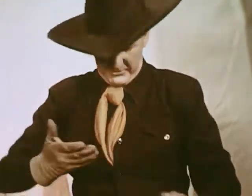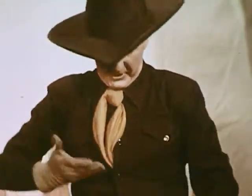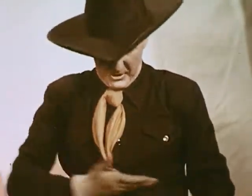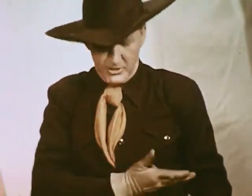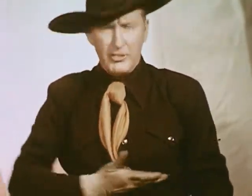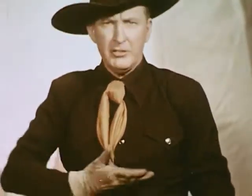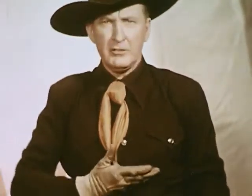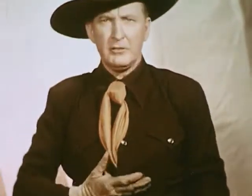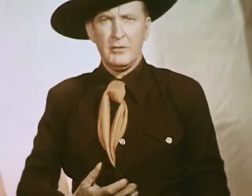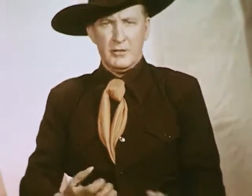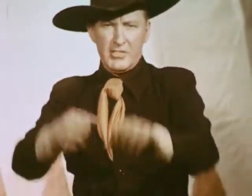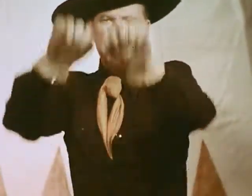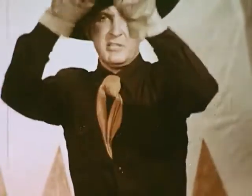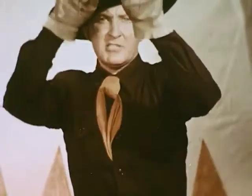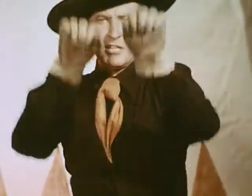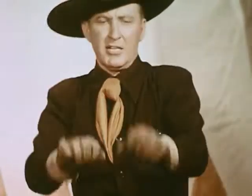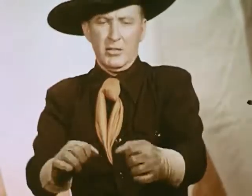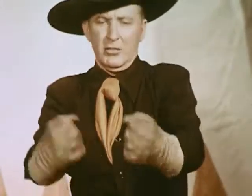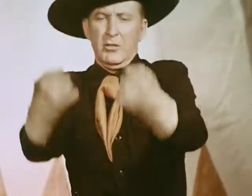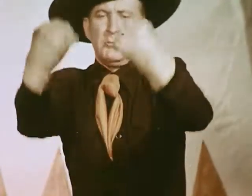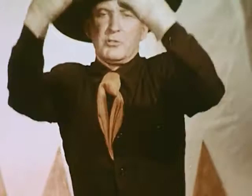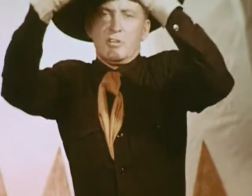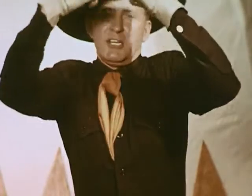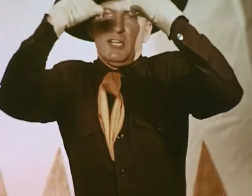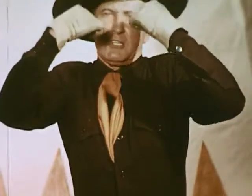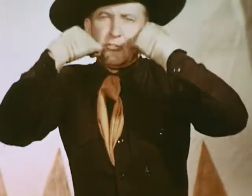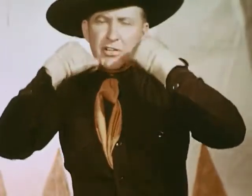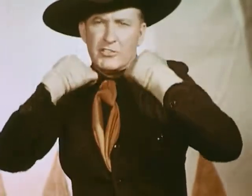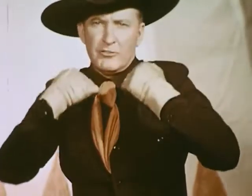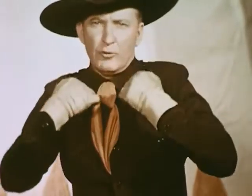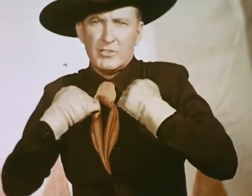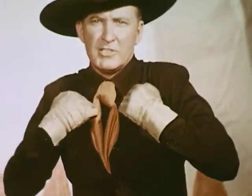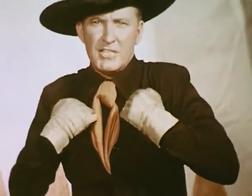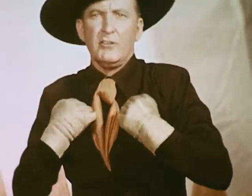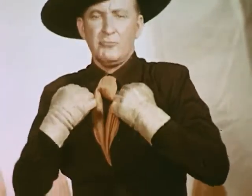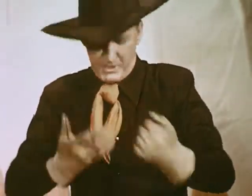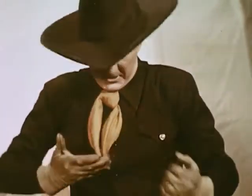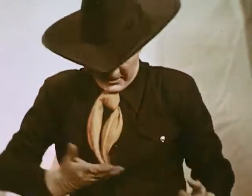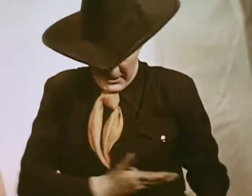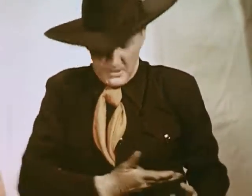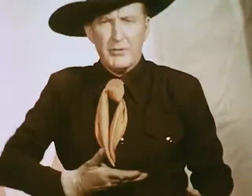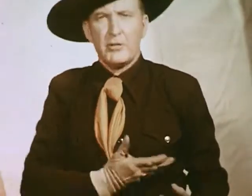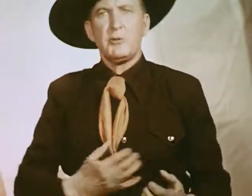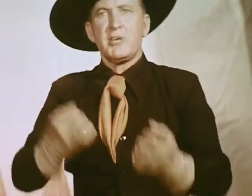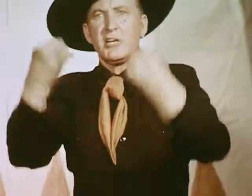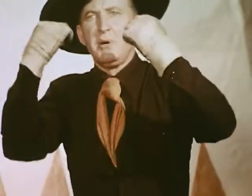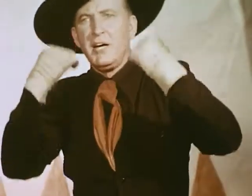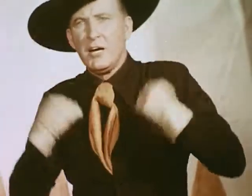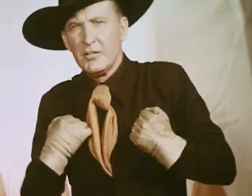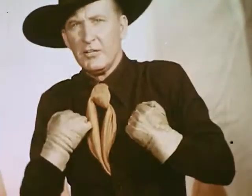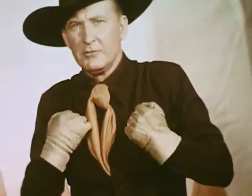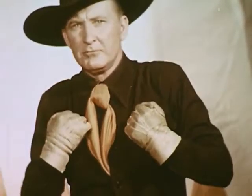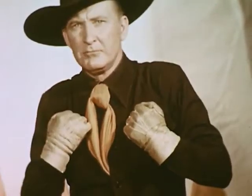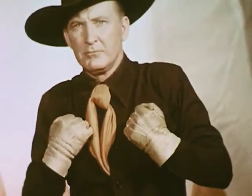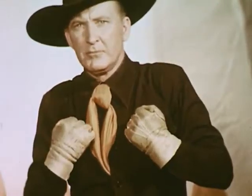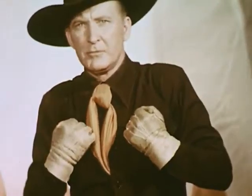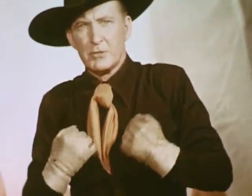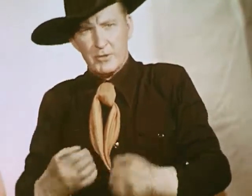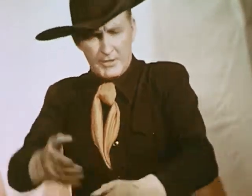death. Now, hunger, this means to kill. But to kill in the direction of oneself means that they're going to be killed by hunger. So that